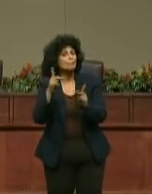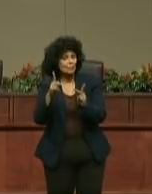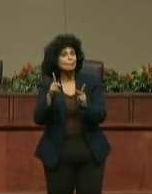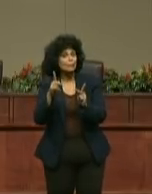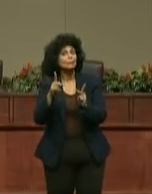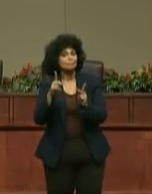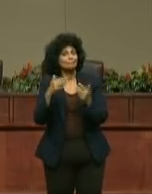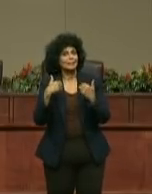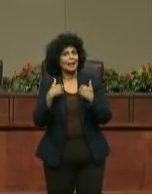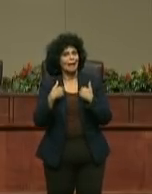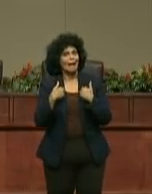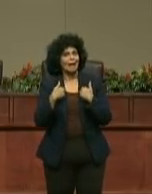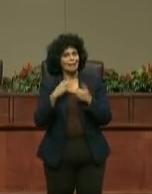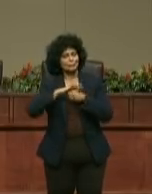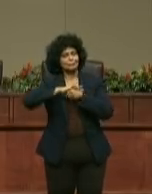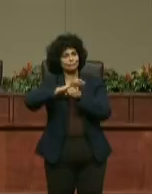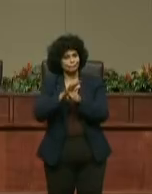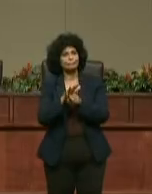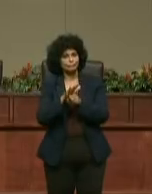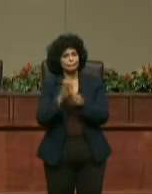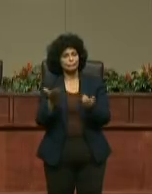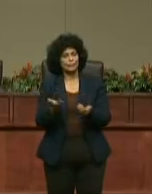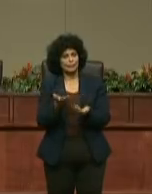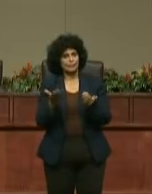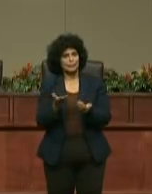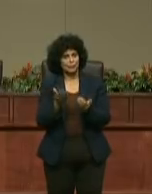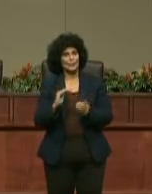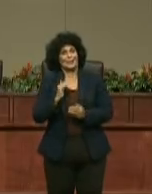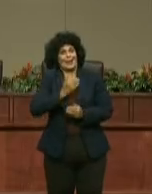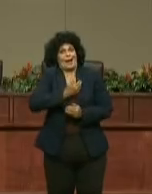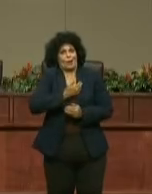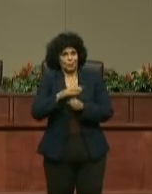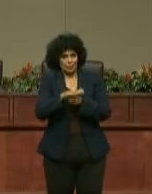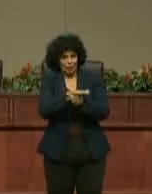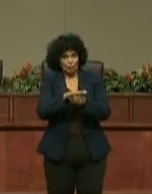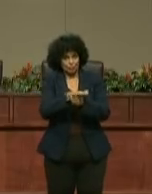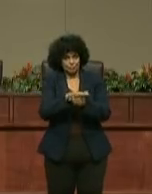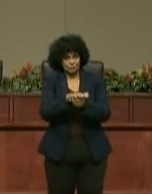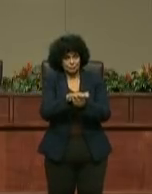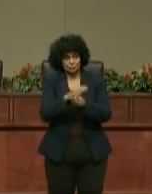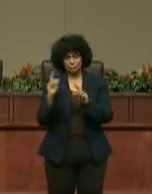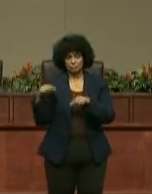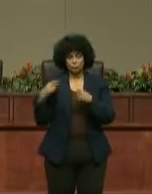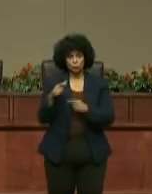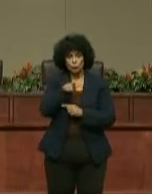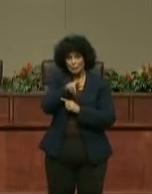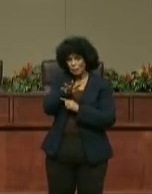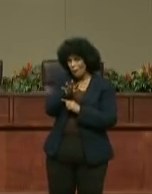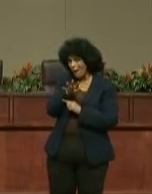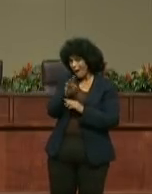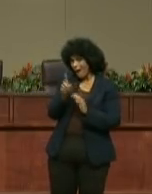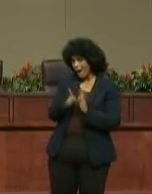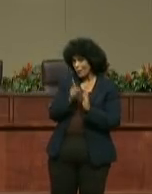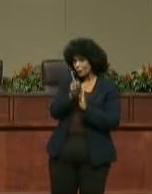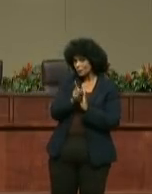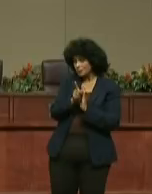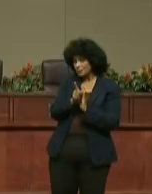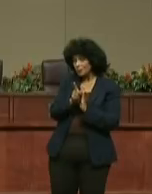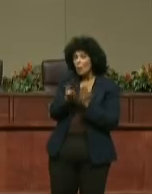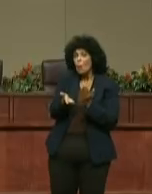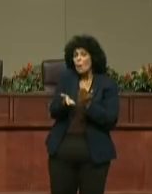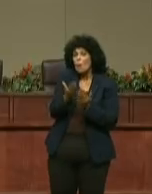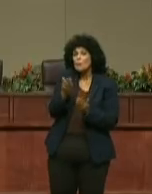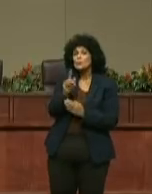positive incidents here within our county alone. Within the last 24 hours, nearly 1,000 new